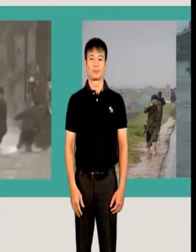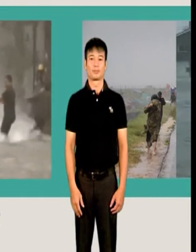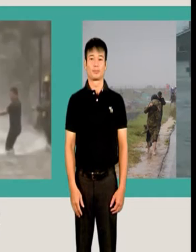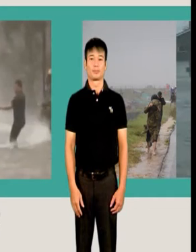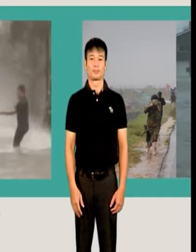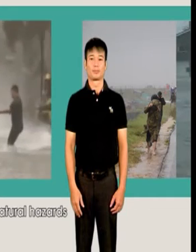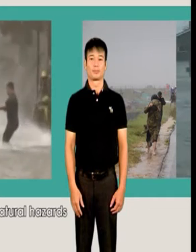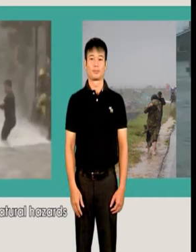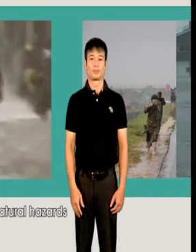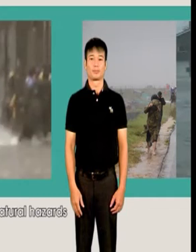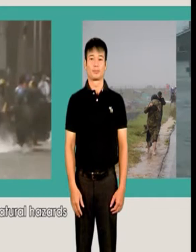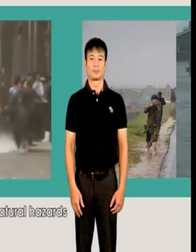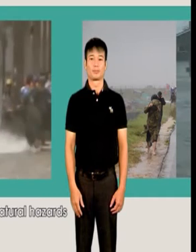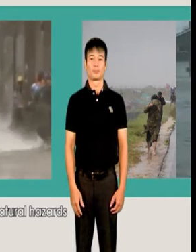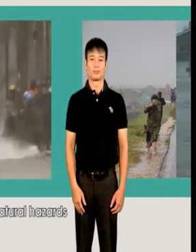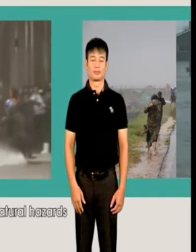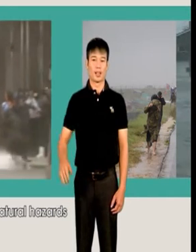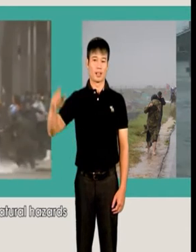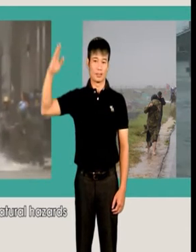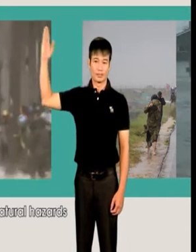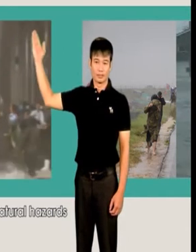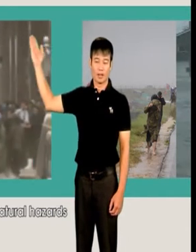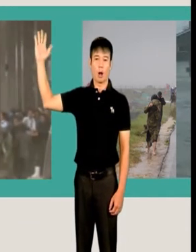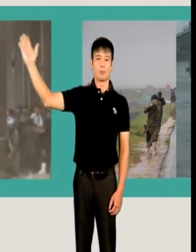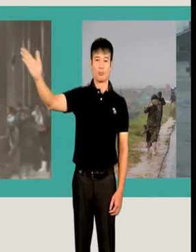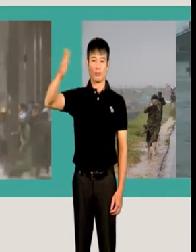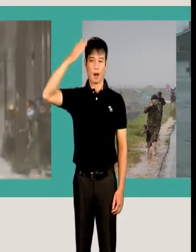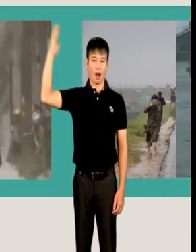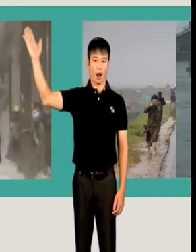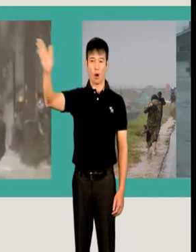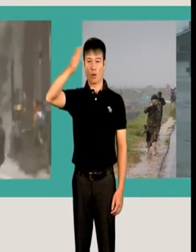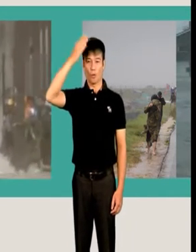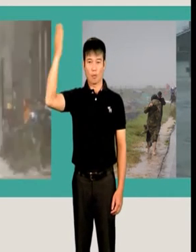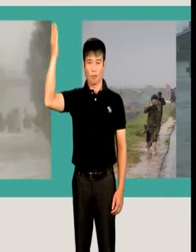property. There are many different kinds of natural hazards: storms,